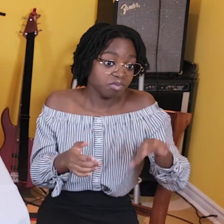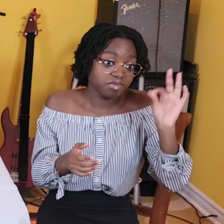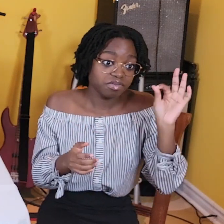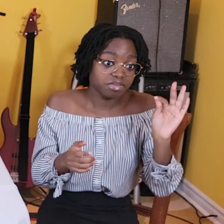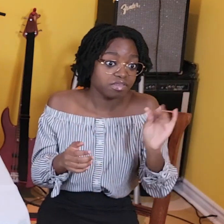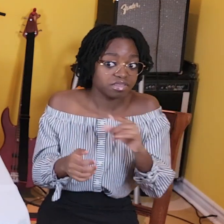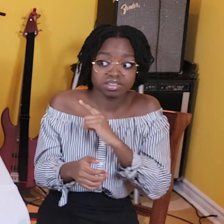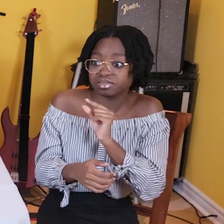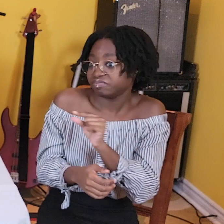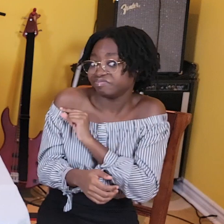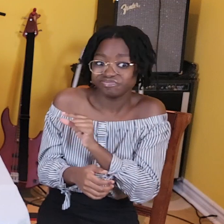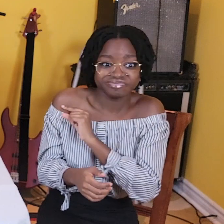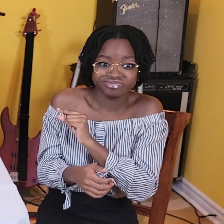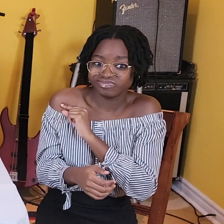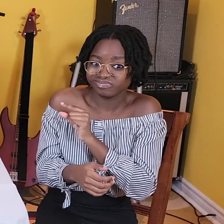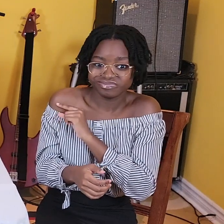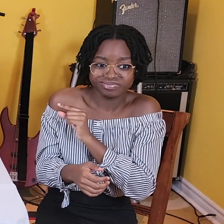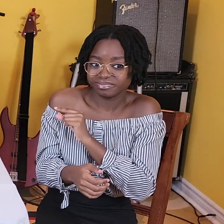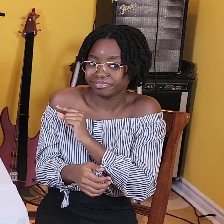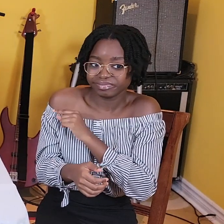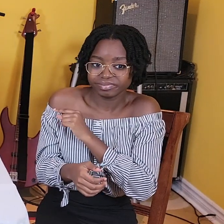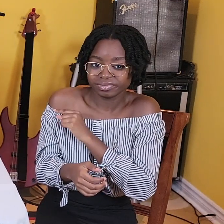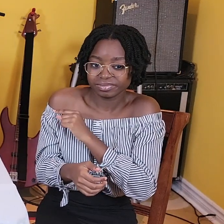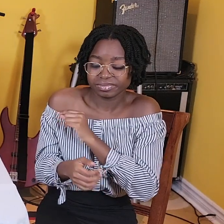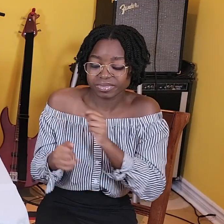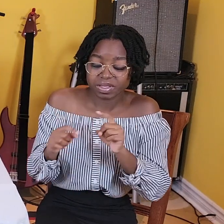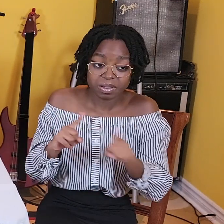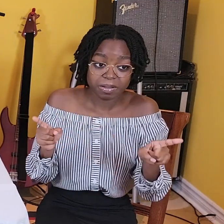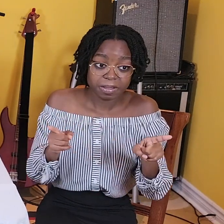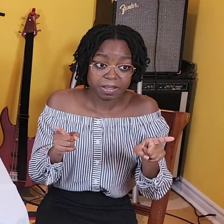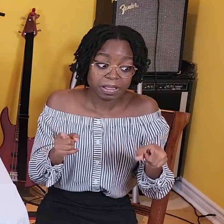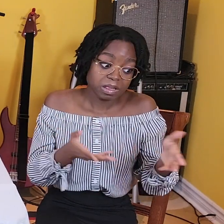to the Jews